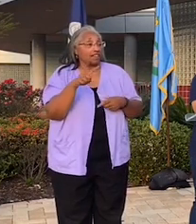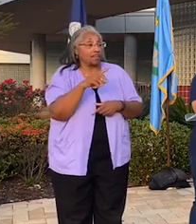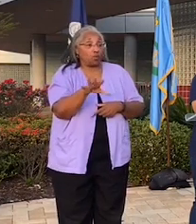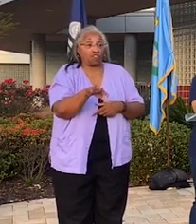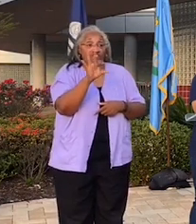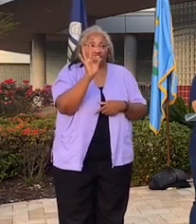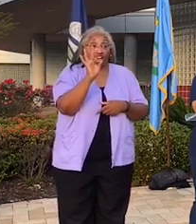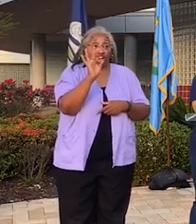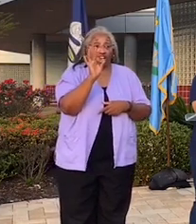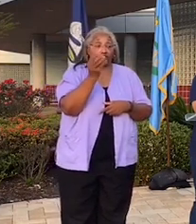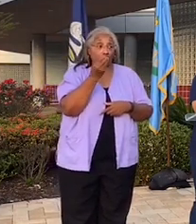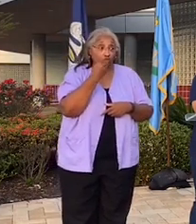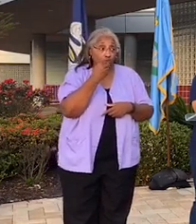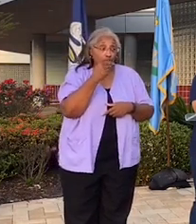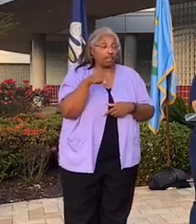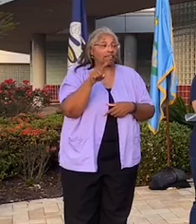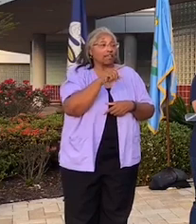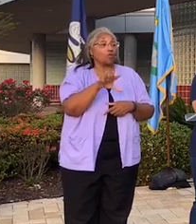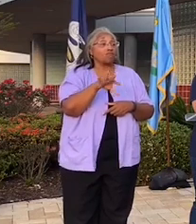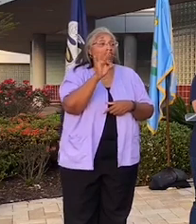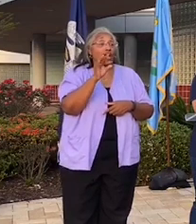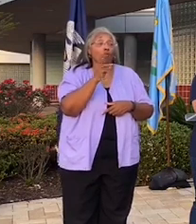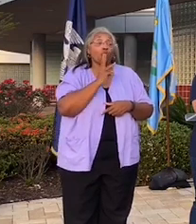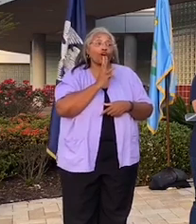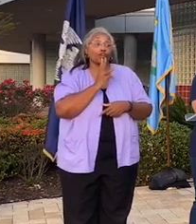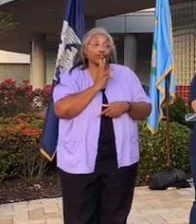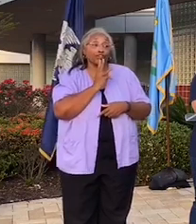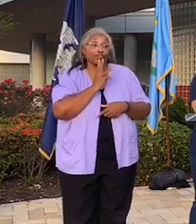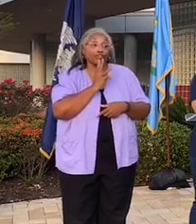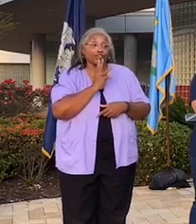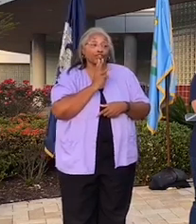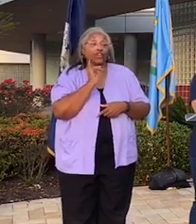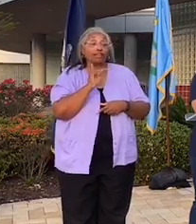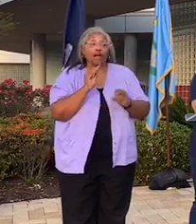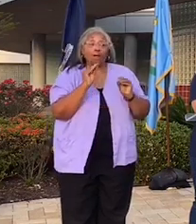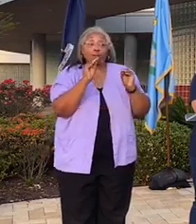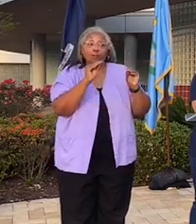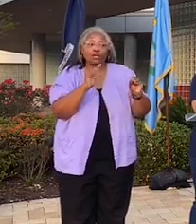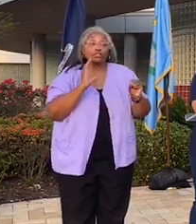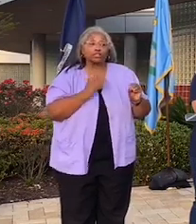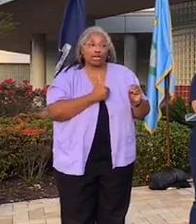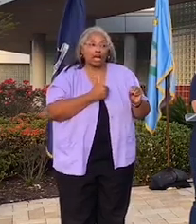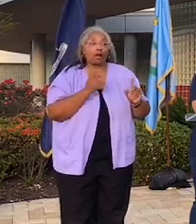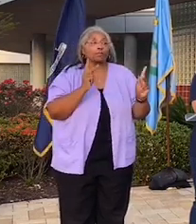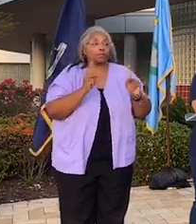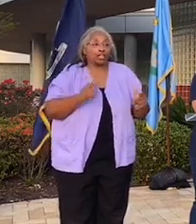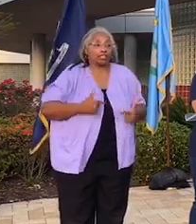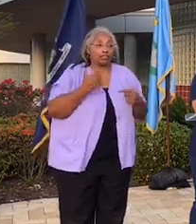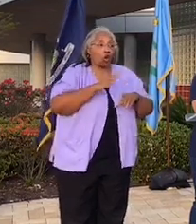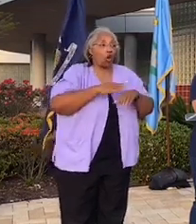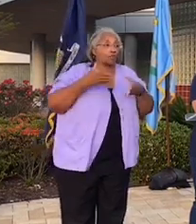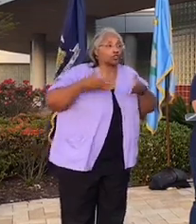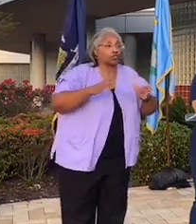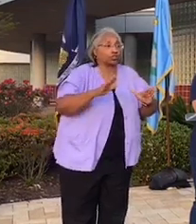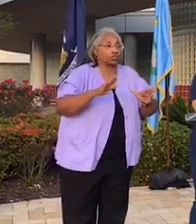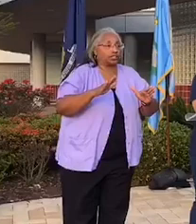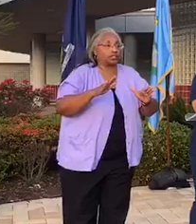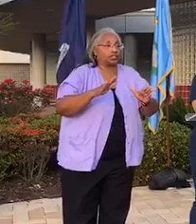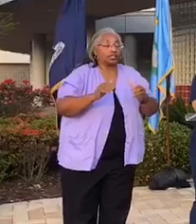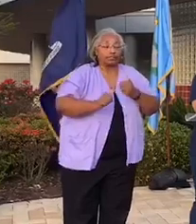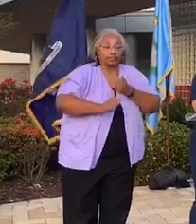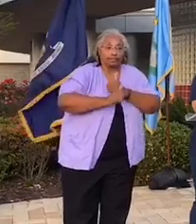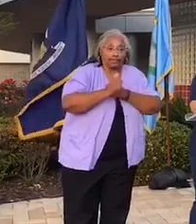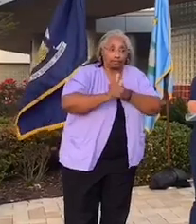find food, they will find water. That puts our street homeless in